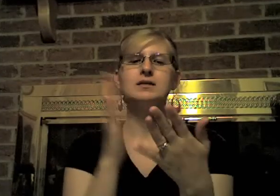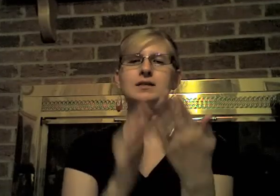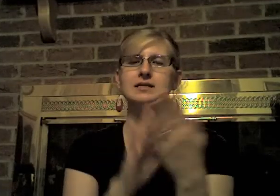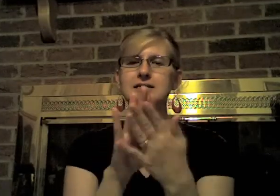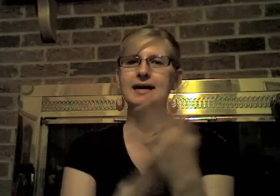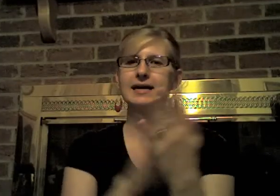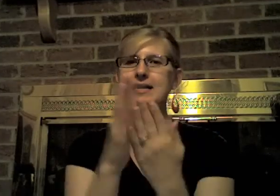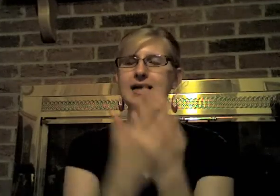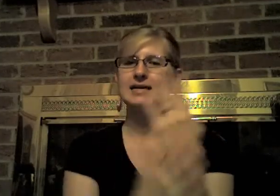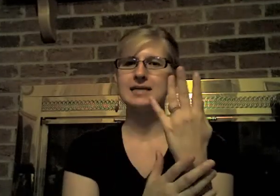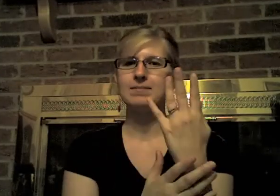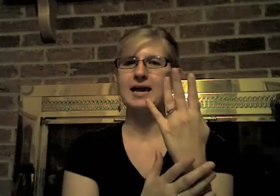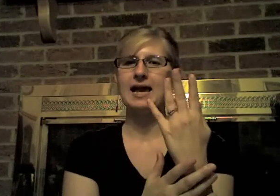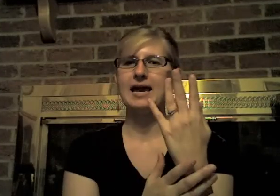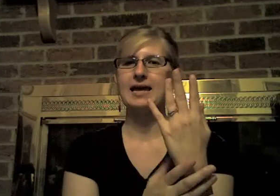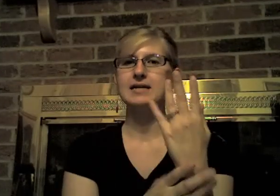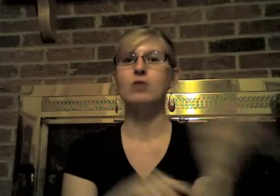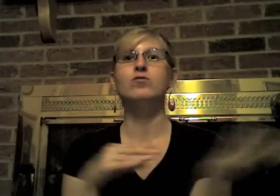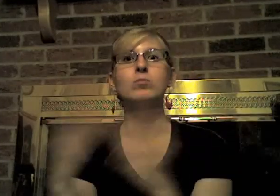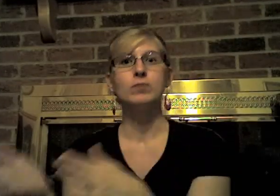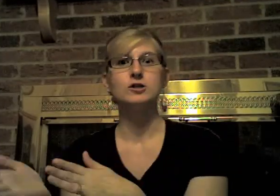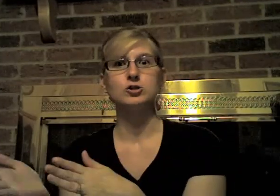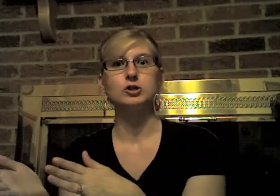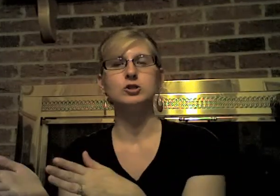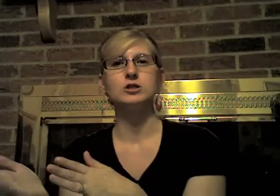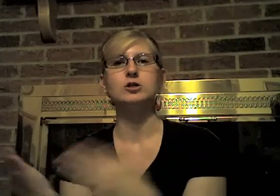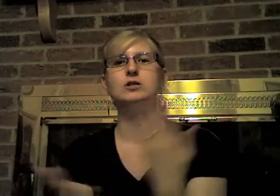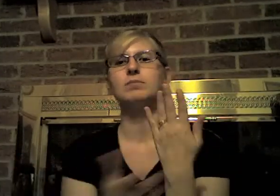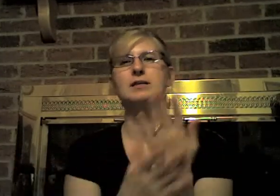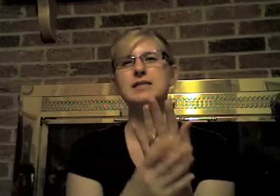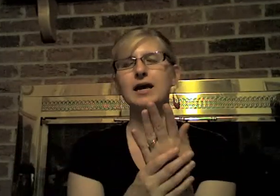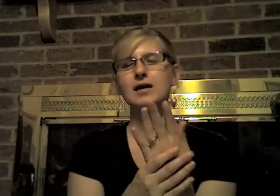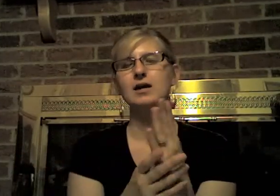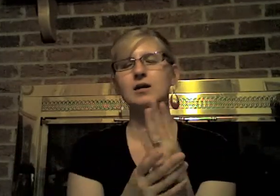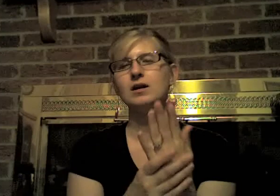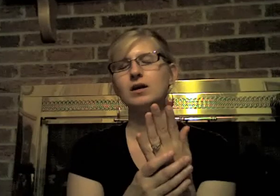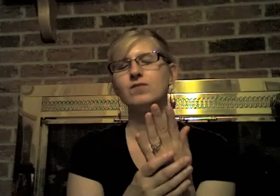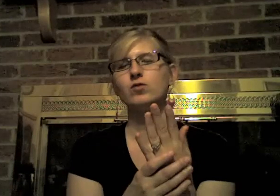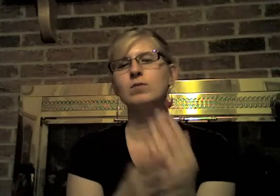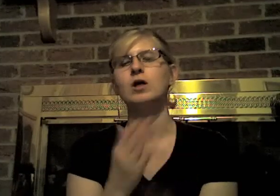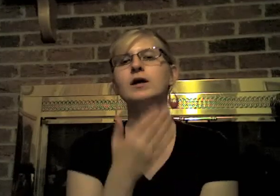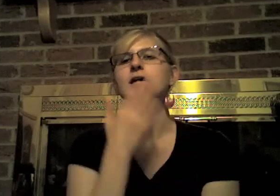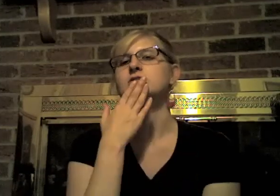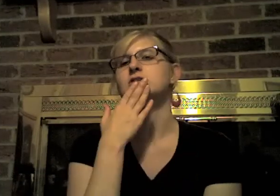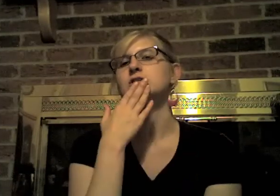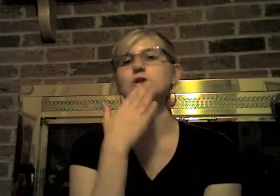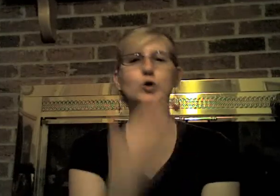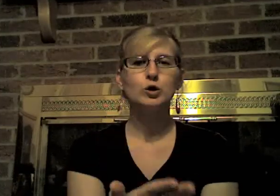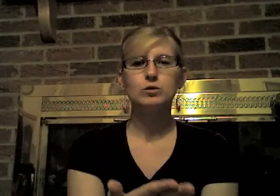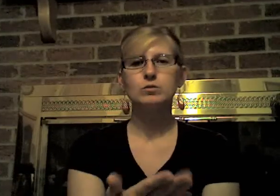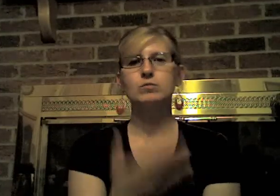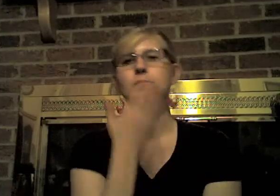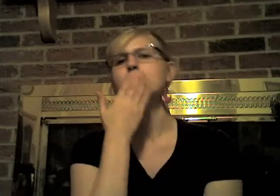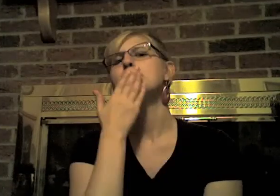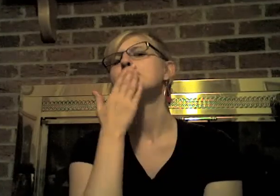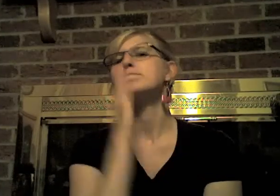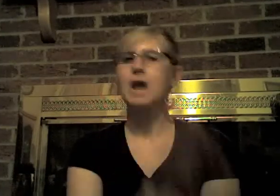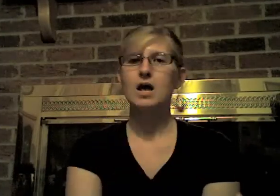this second non-dominant hand. Now in formal register you'd still use it, but in informal it's just,